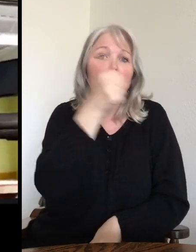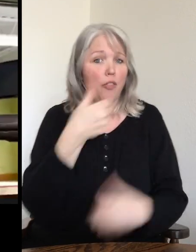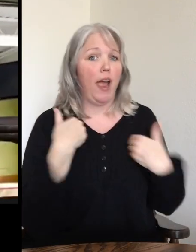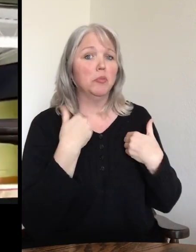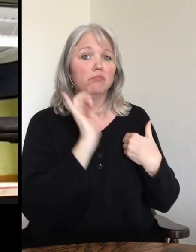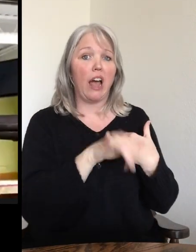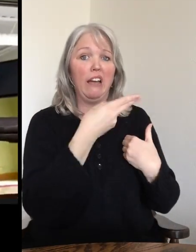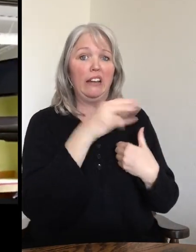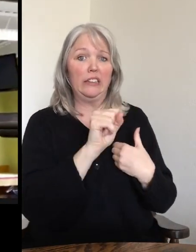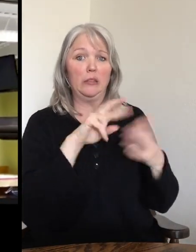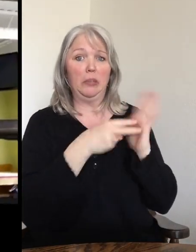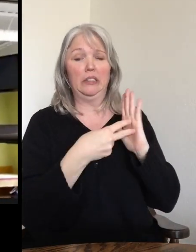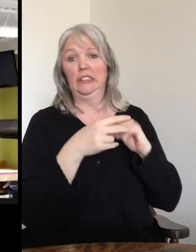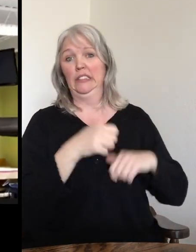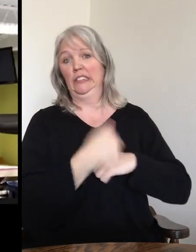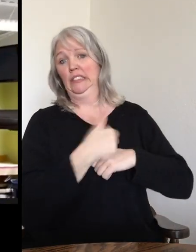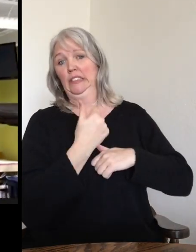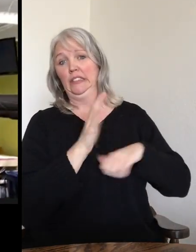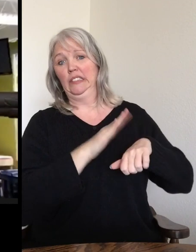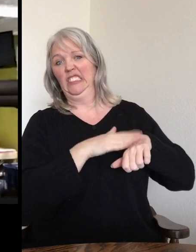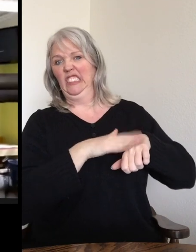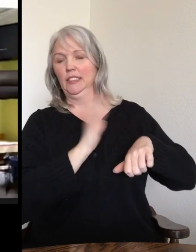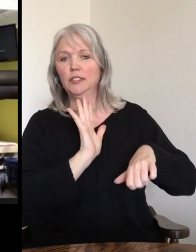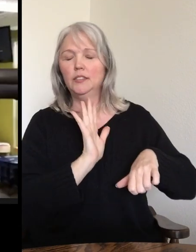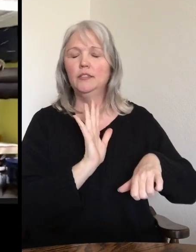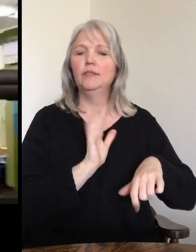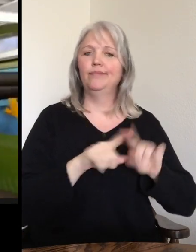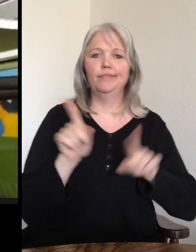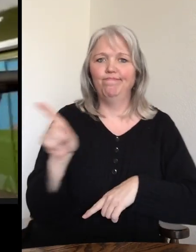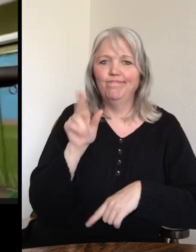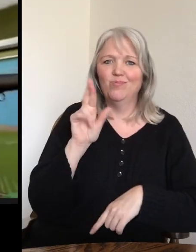other animals where hissing might be a threatening sound or a threatening call.